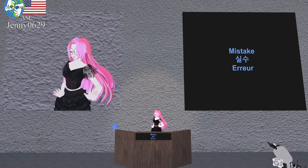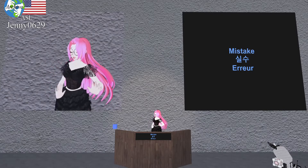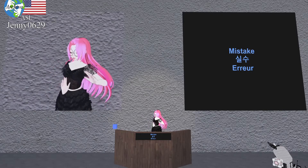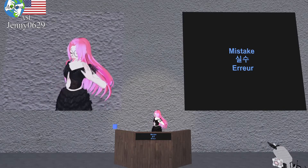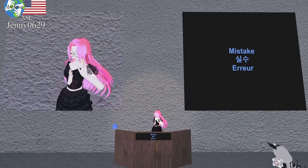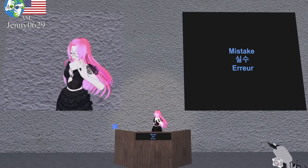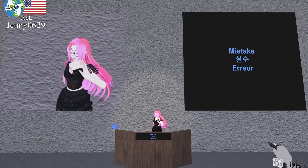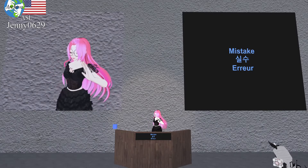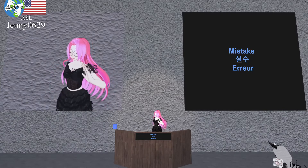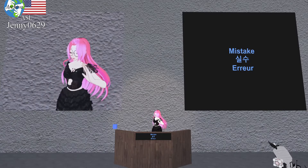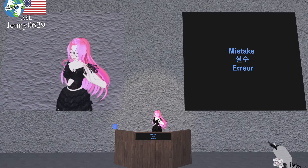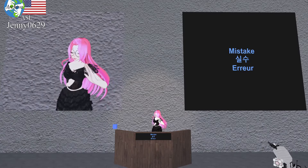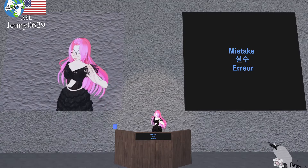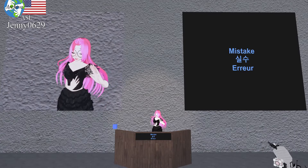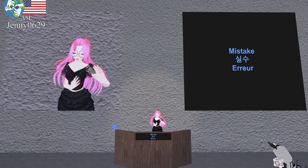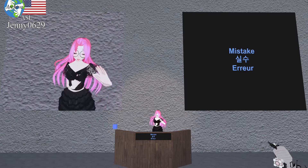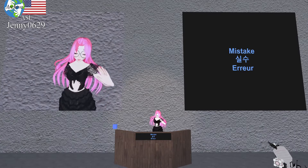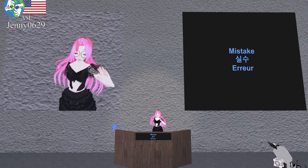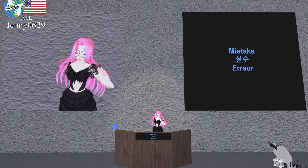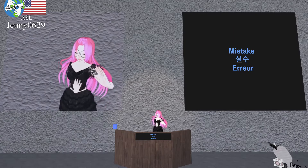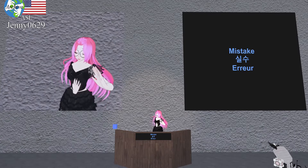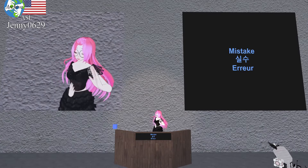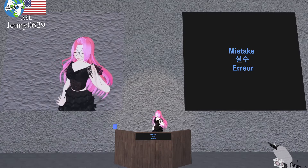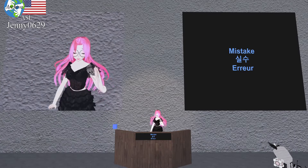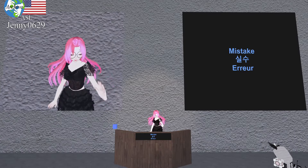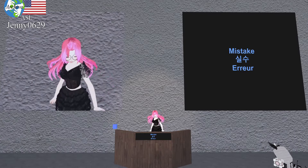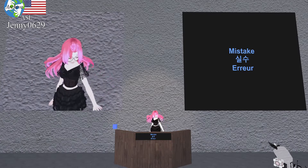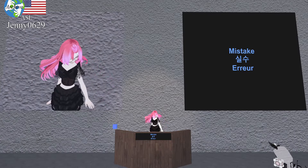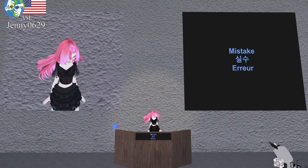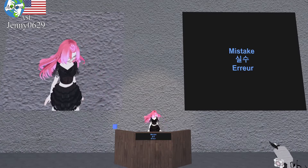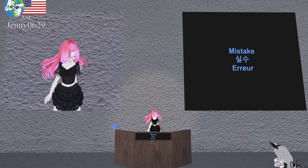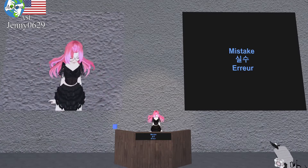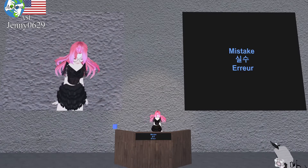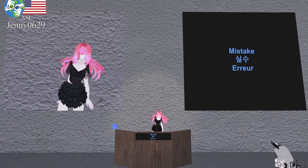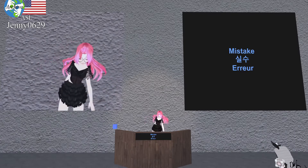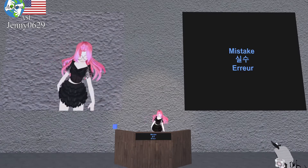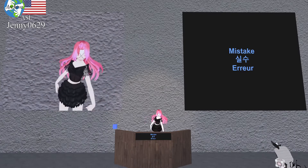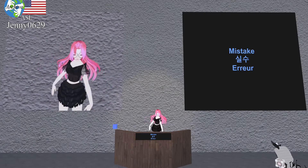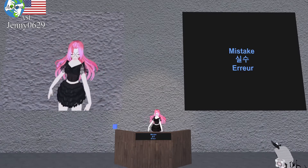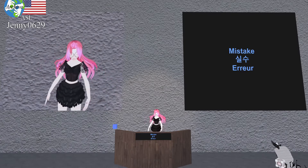regret. I guess it's because you could regret mistakes. I don't know.